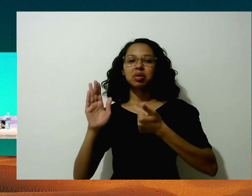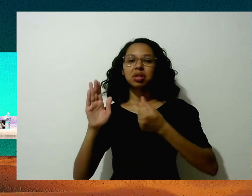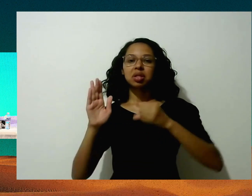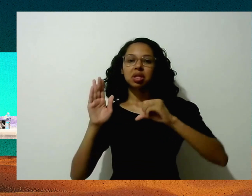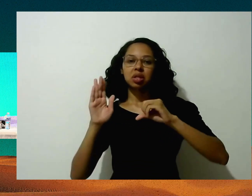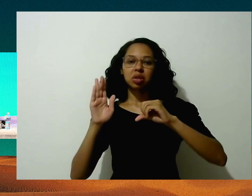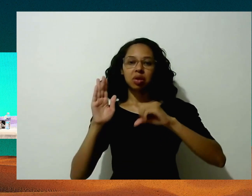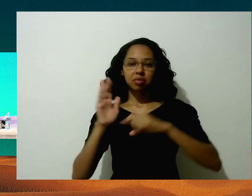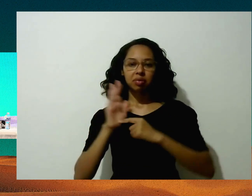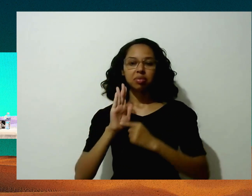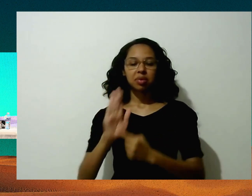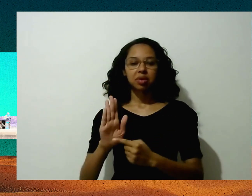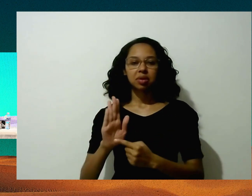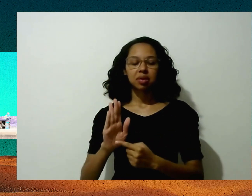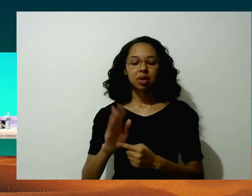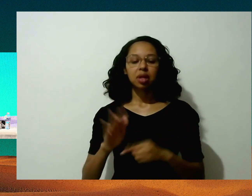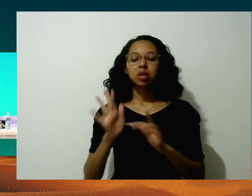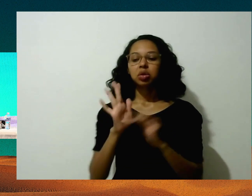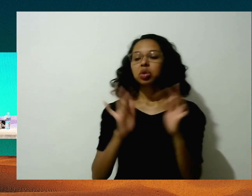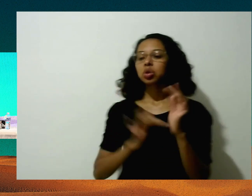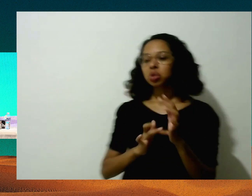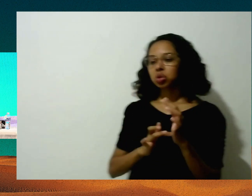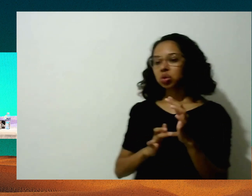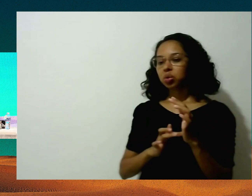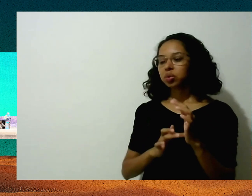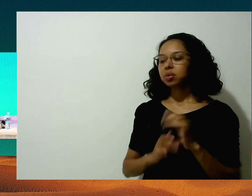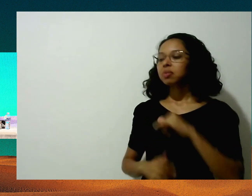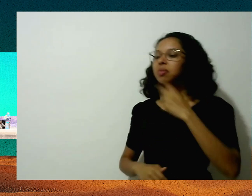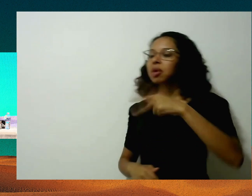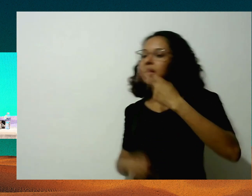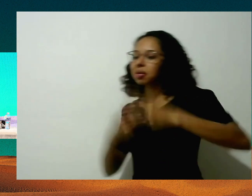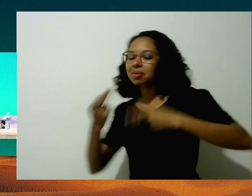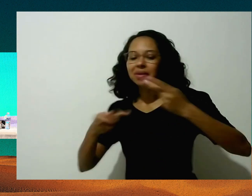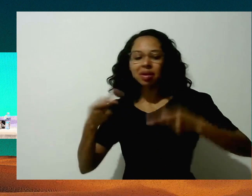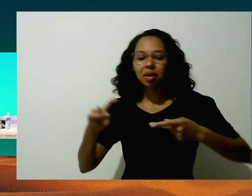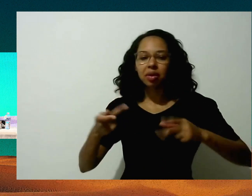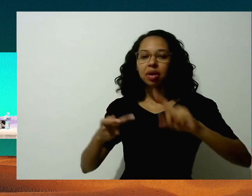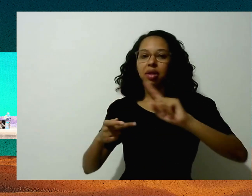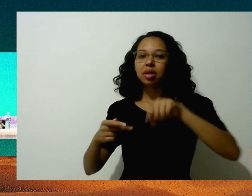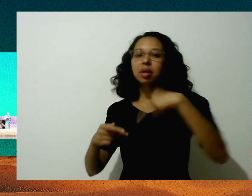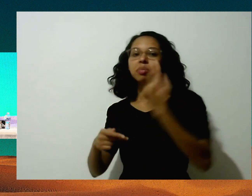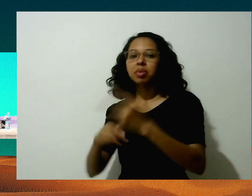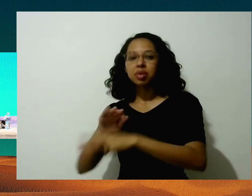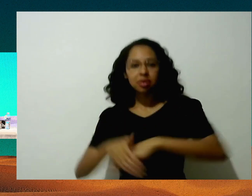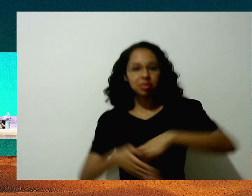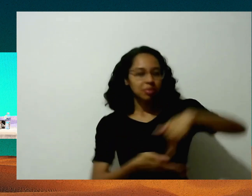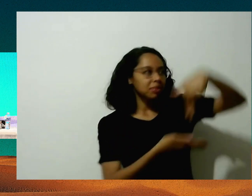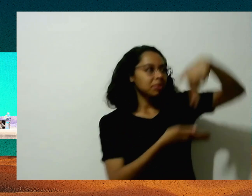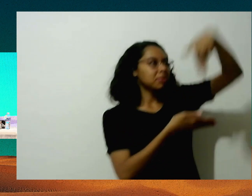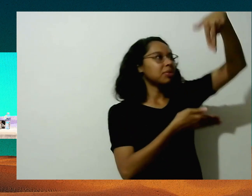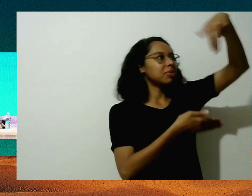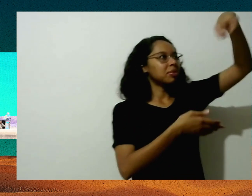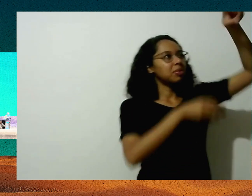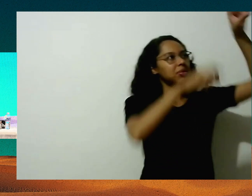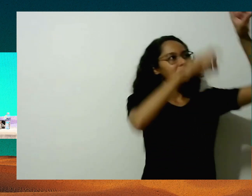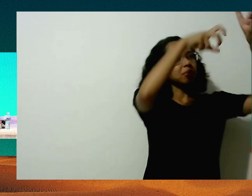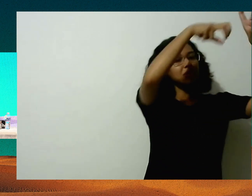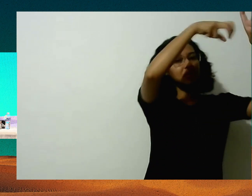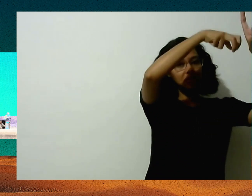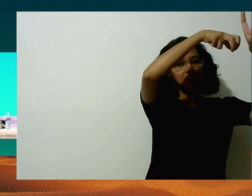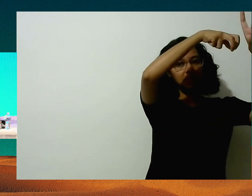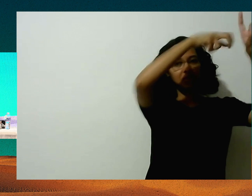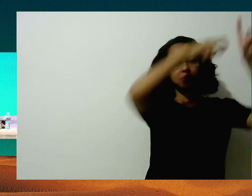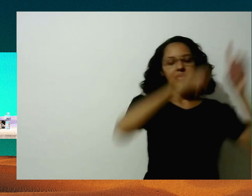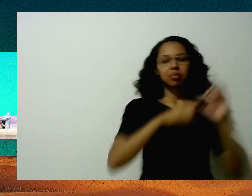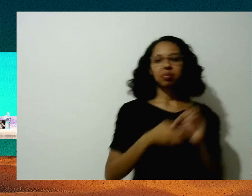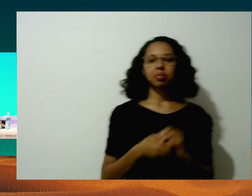de lhes ter falado, foi recebido no céu e assentou-se à destra de Deus. Verse 19, so then after the Lord had spoken to them, He